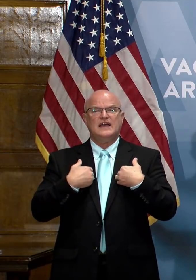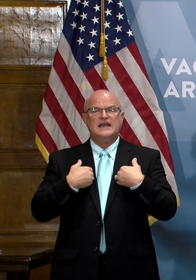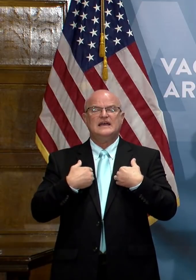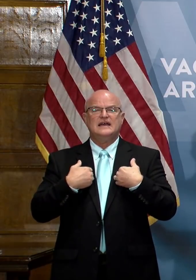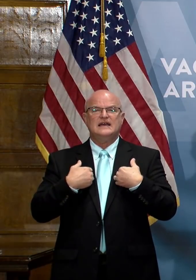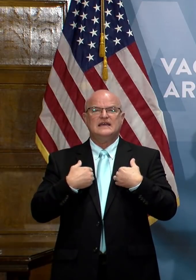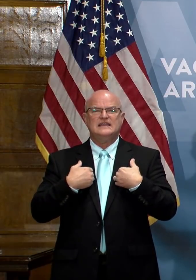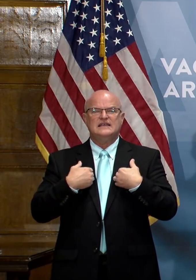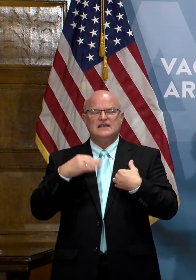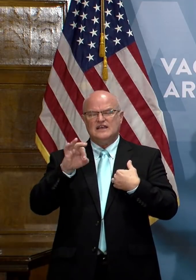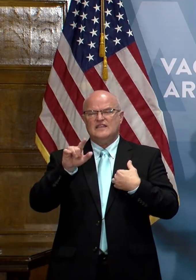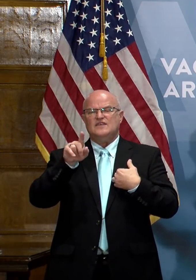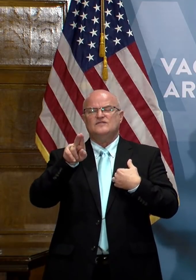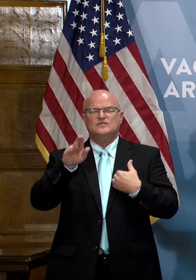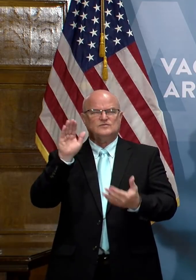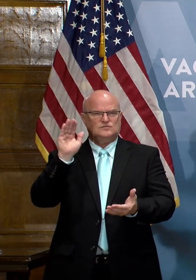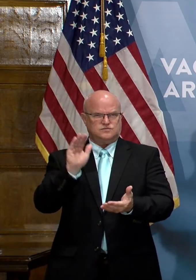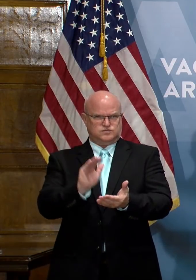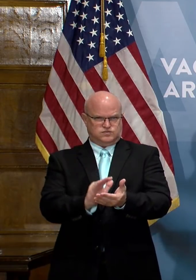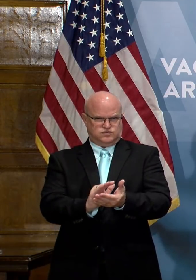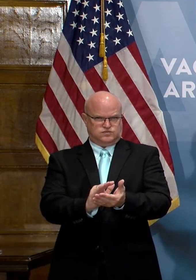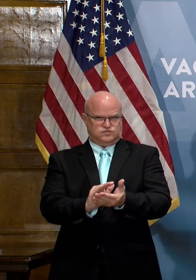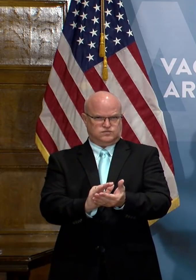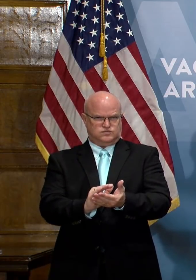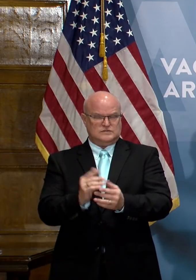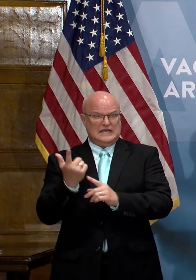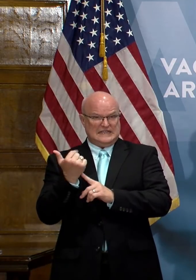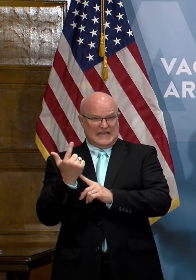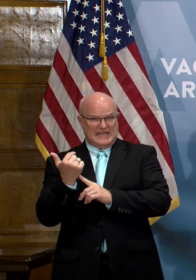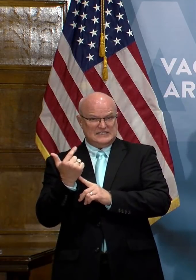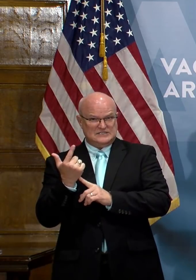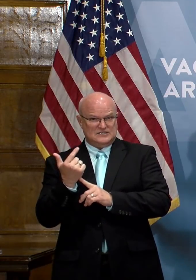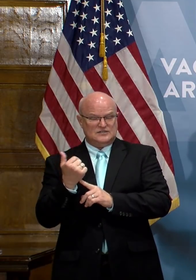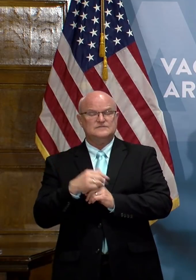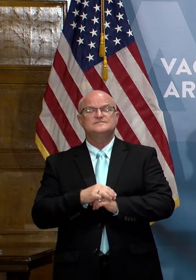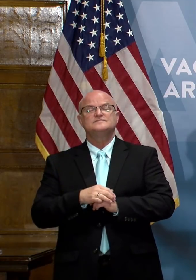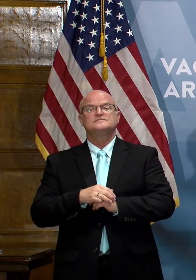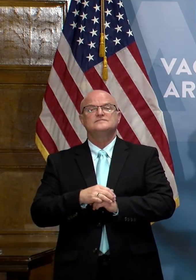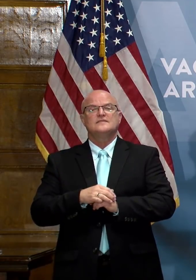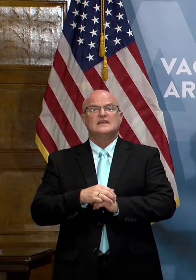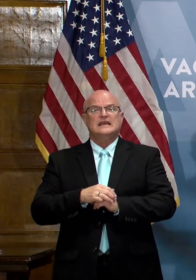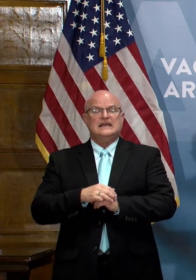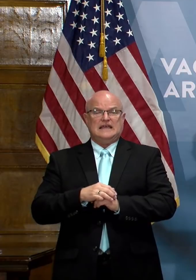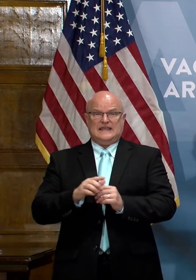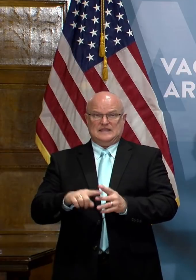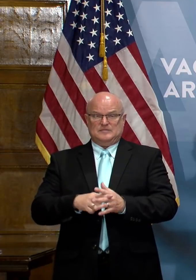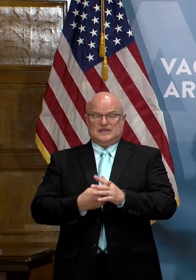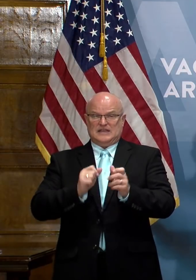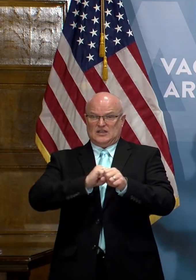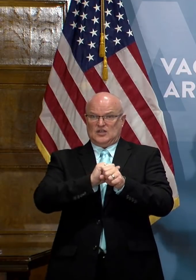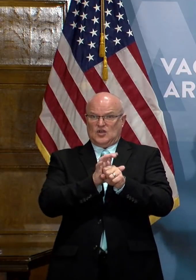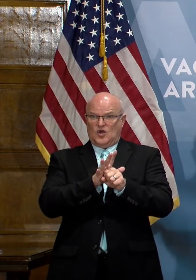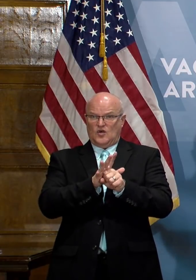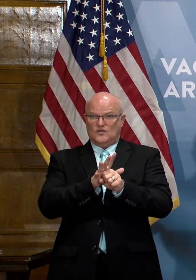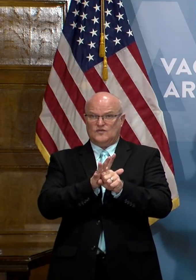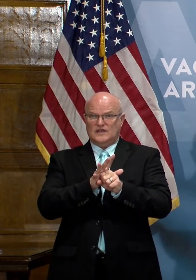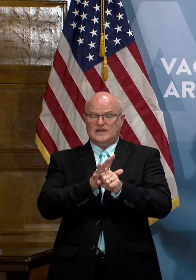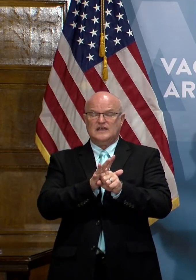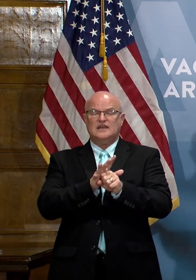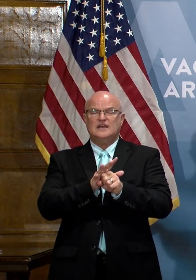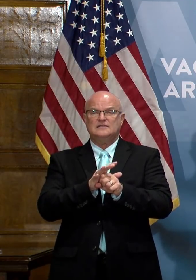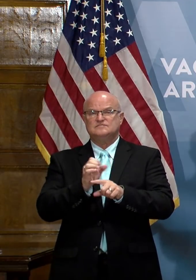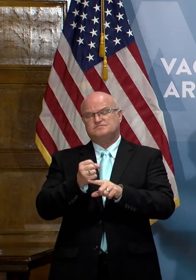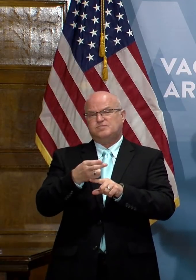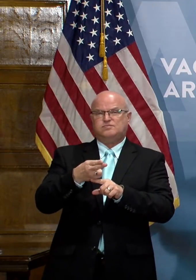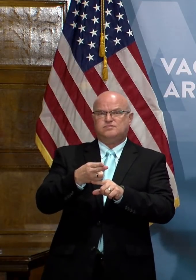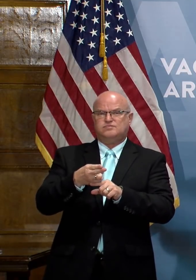negligible case of season of influenza last year, and the year before that, the beginning of the COVID pandemic, was a truncated year